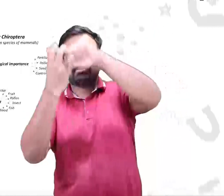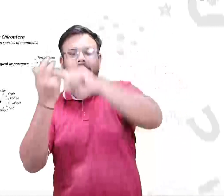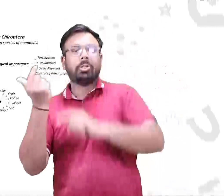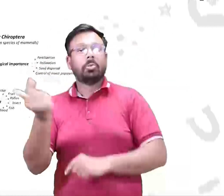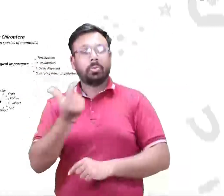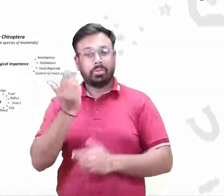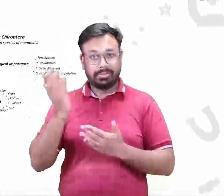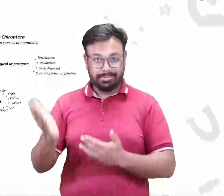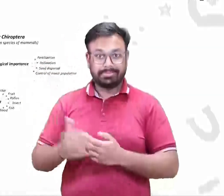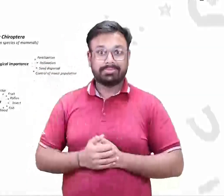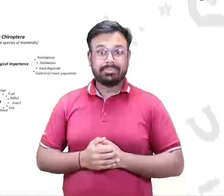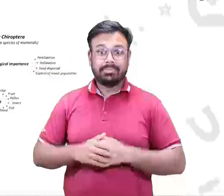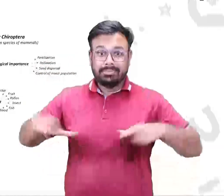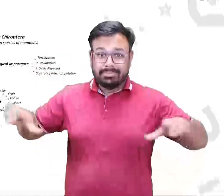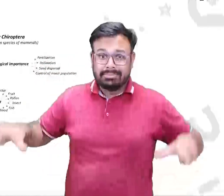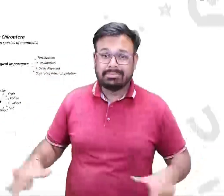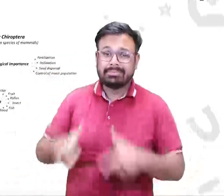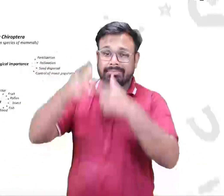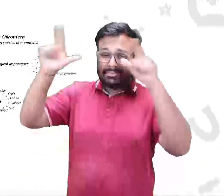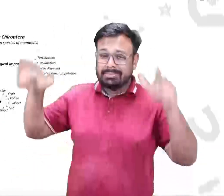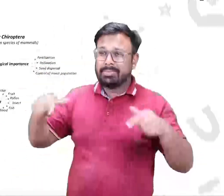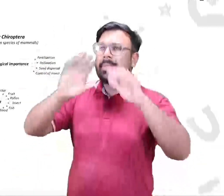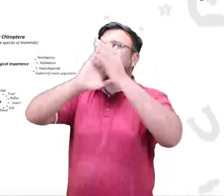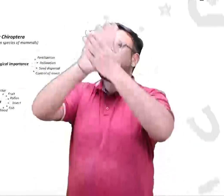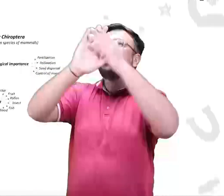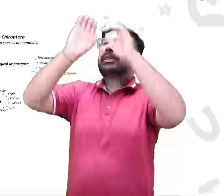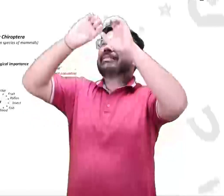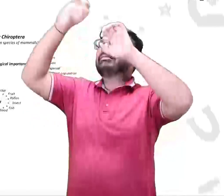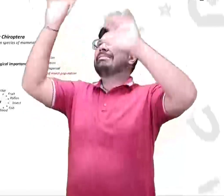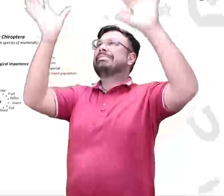and hollow trees.